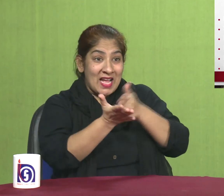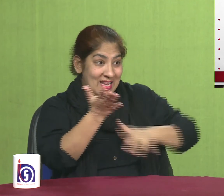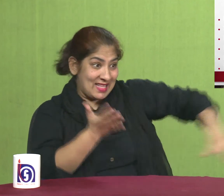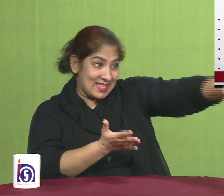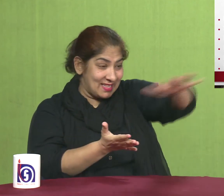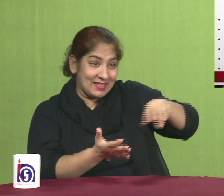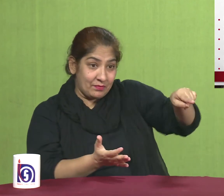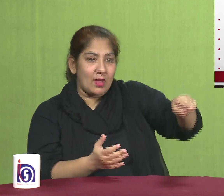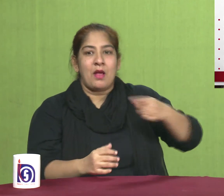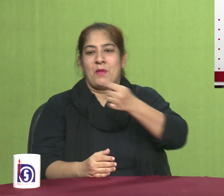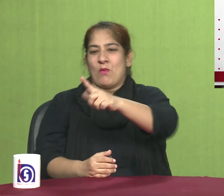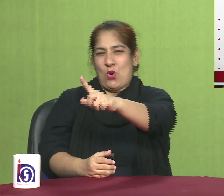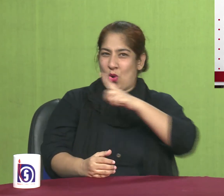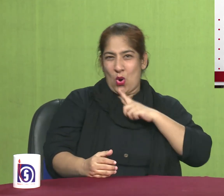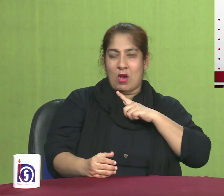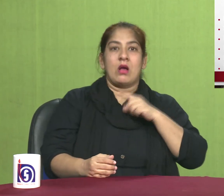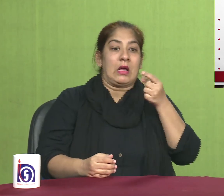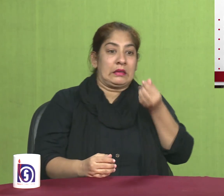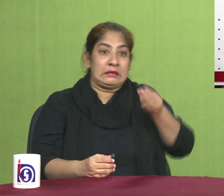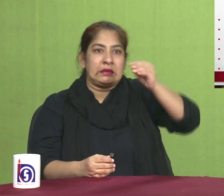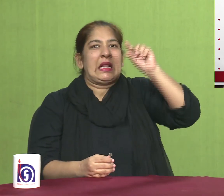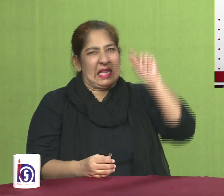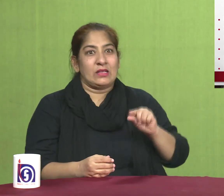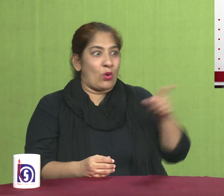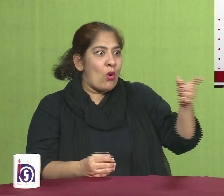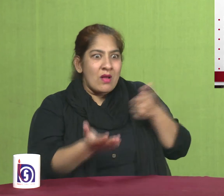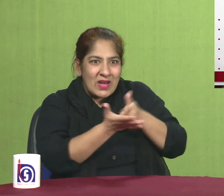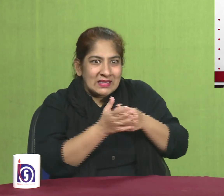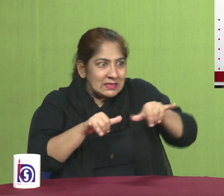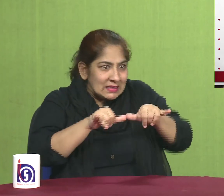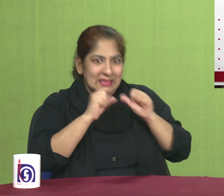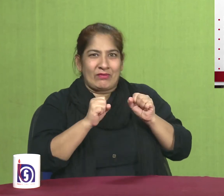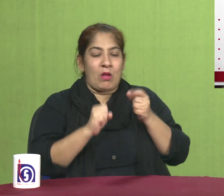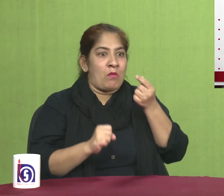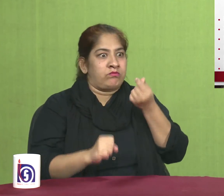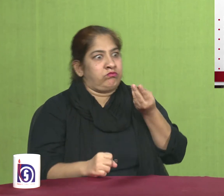And below that, you can see the point, that is low interest for